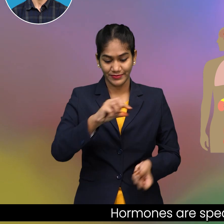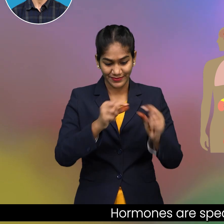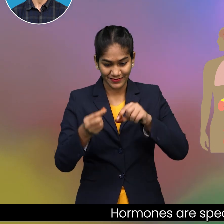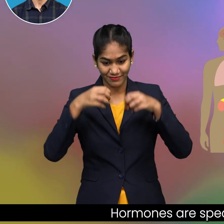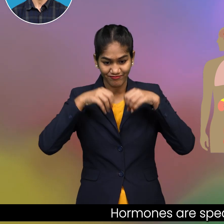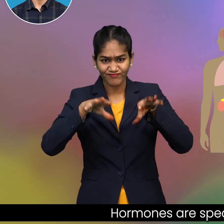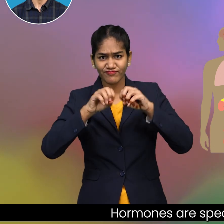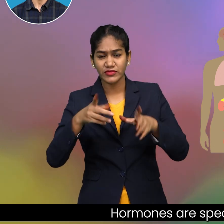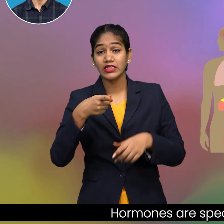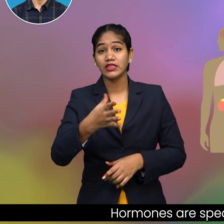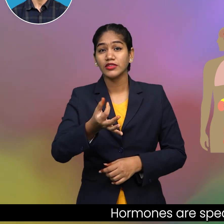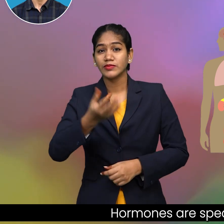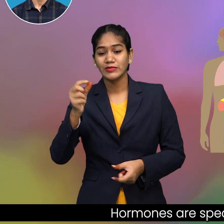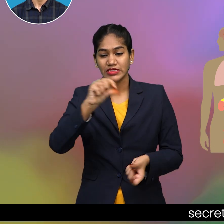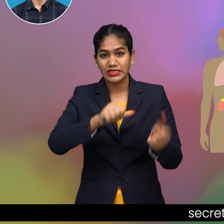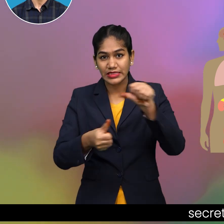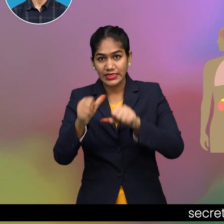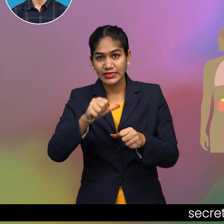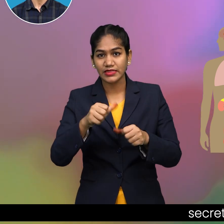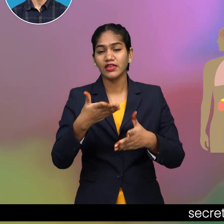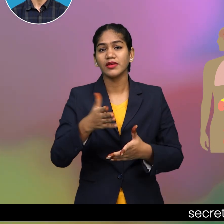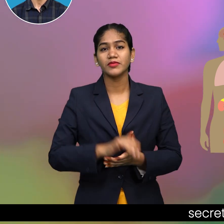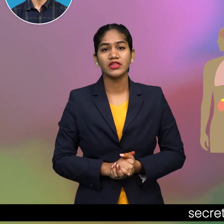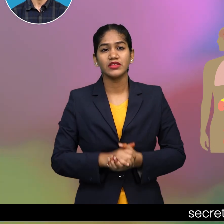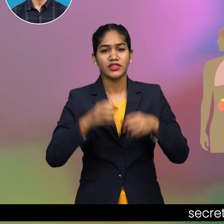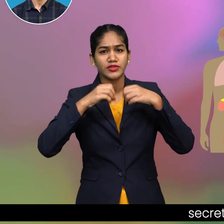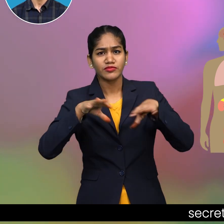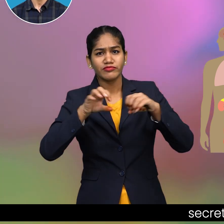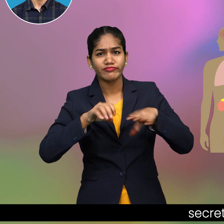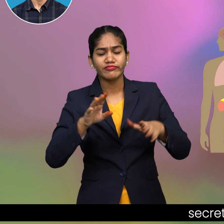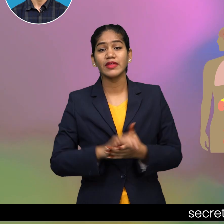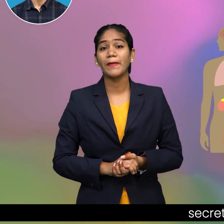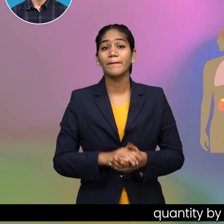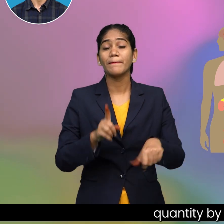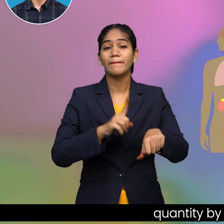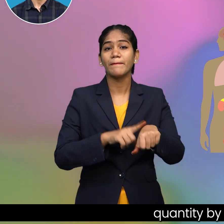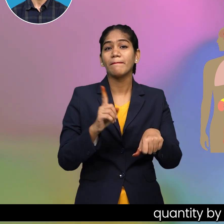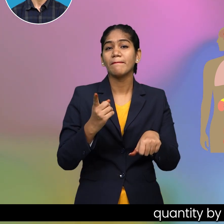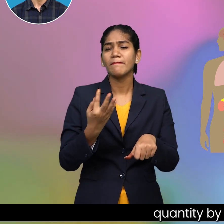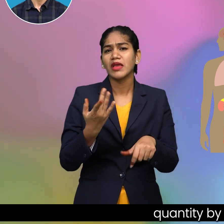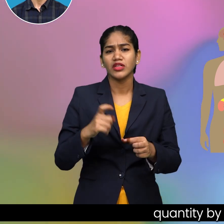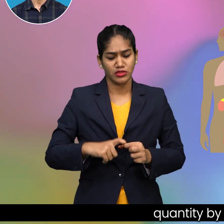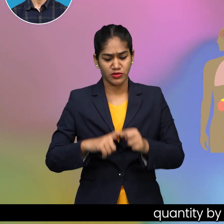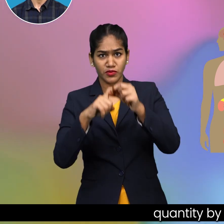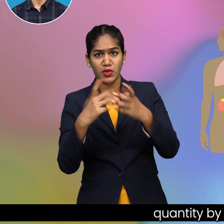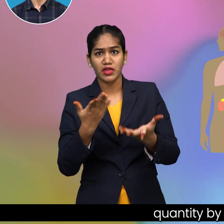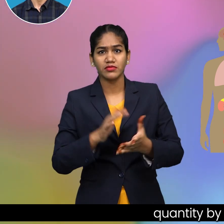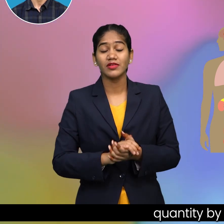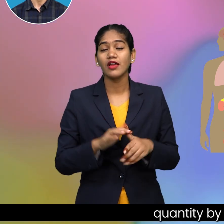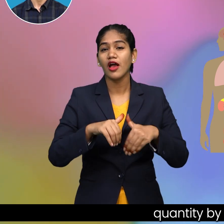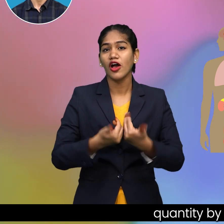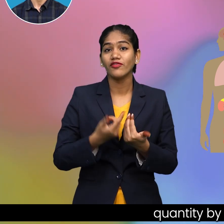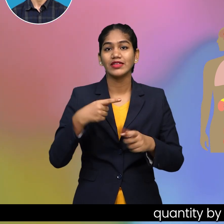Hormones are special chemical substances secreted in minute quantity by endocrine